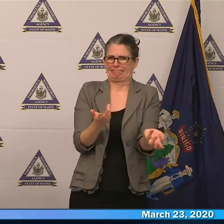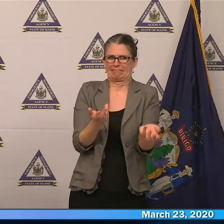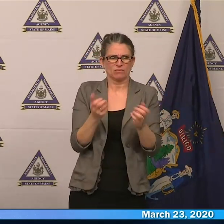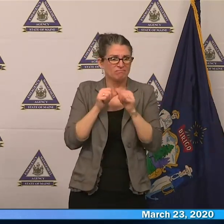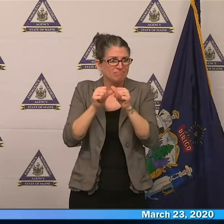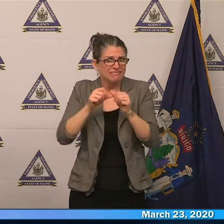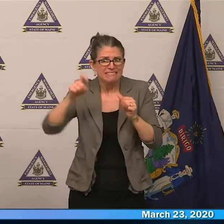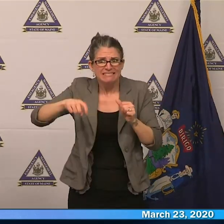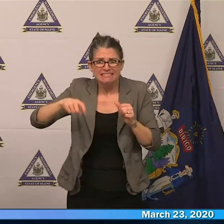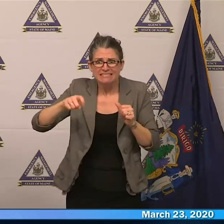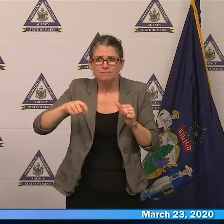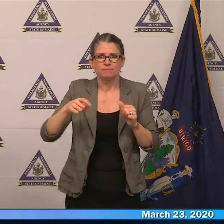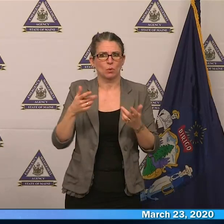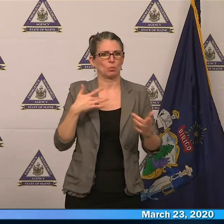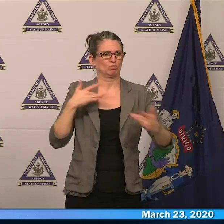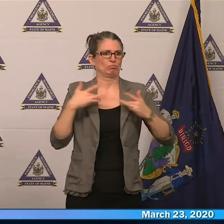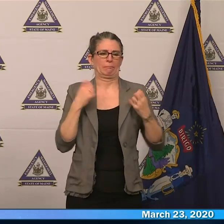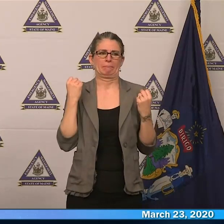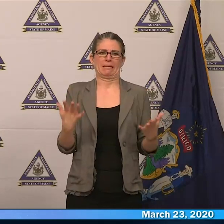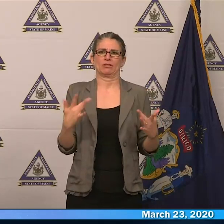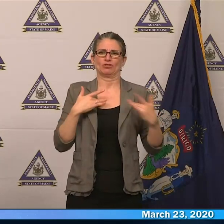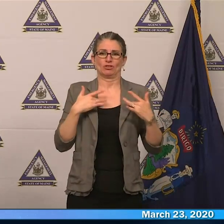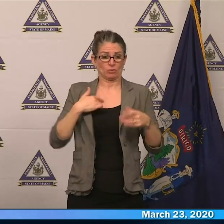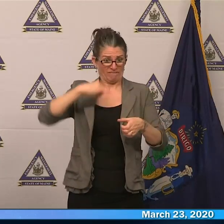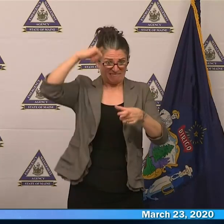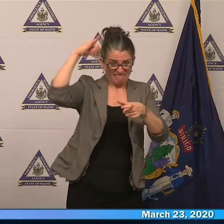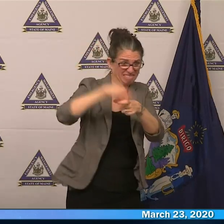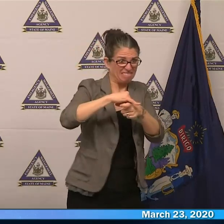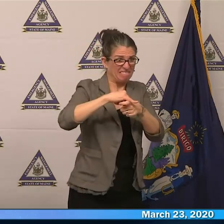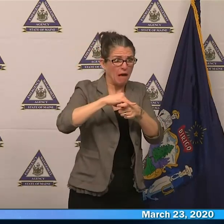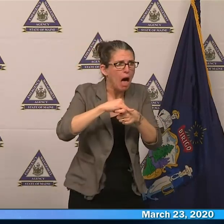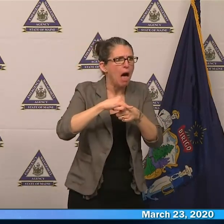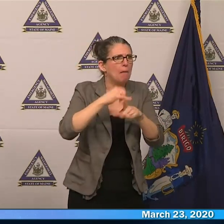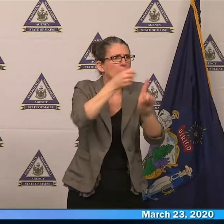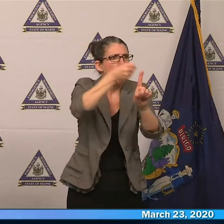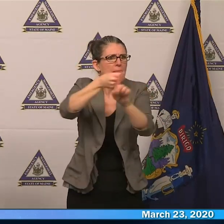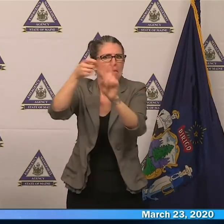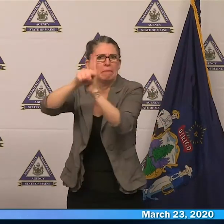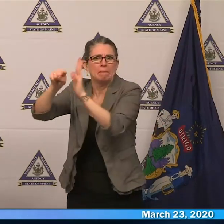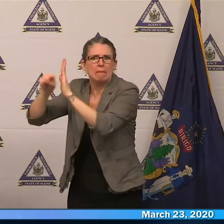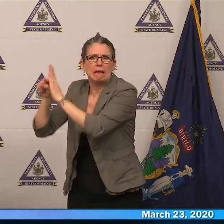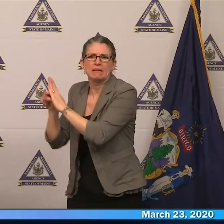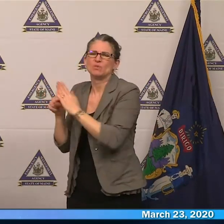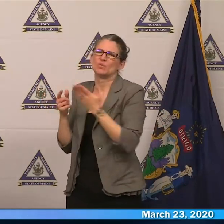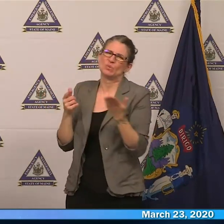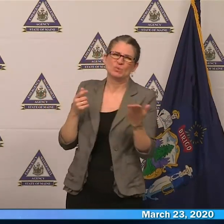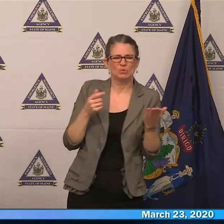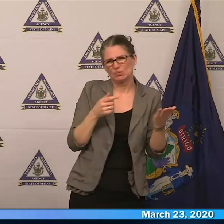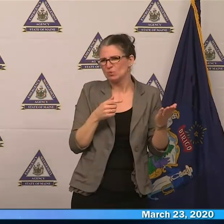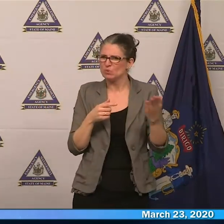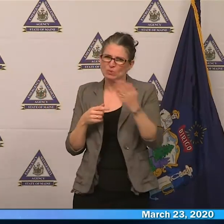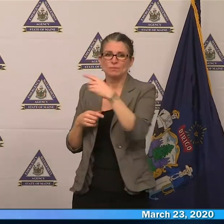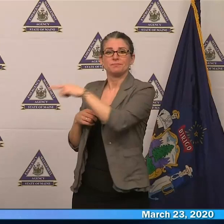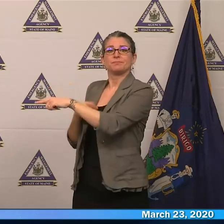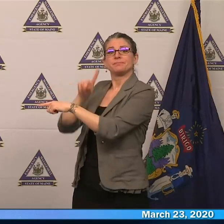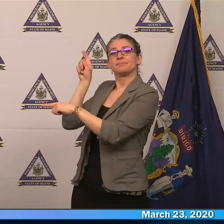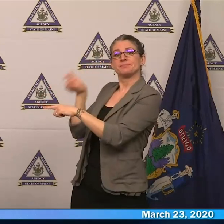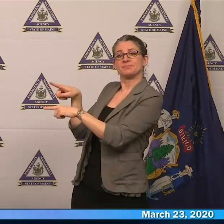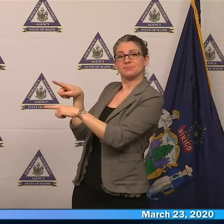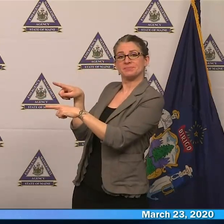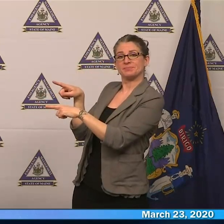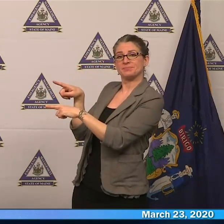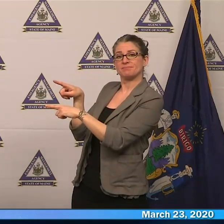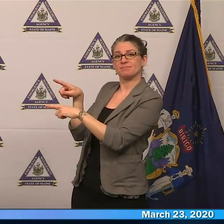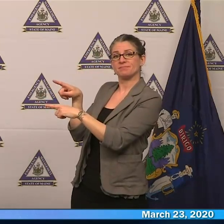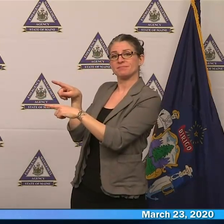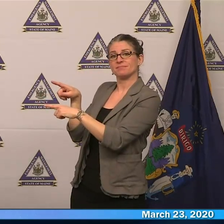considerations that we're keeping in mind as we evaluate this issue. So there is a follow-up question over here, and then we'll come back over there. A question about